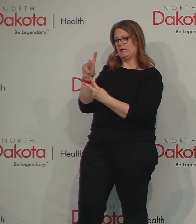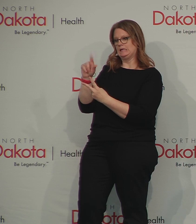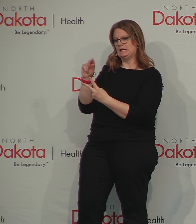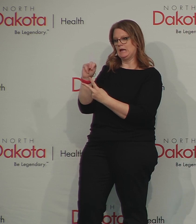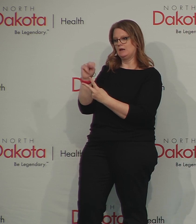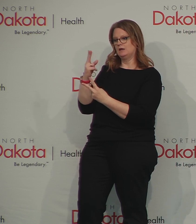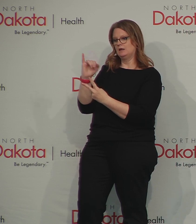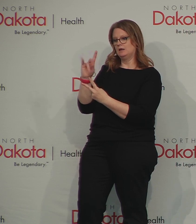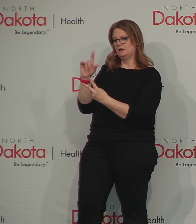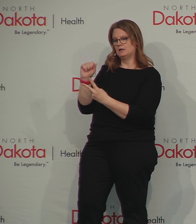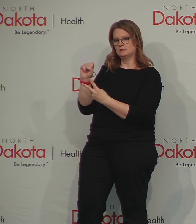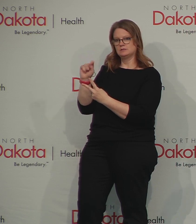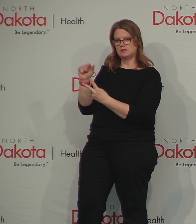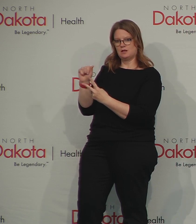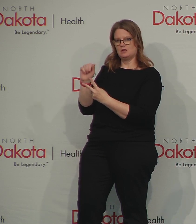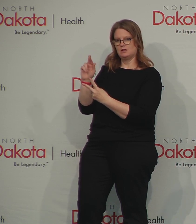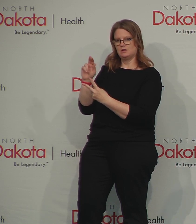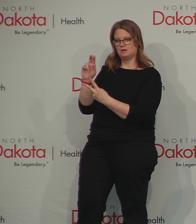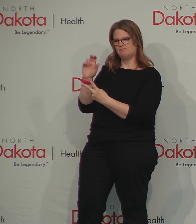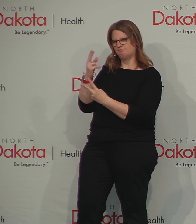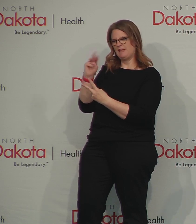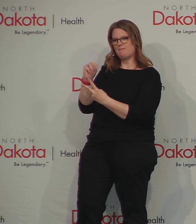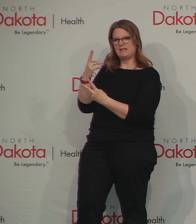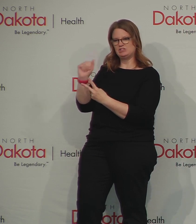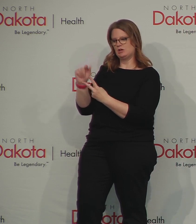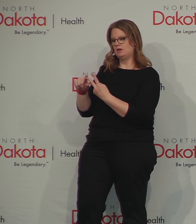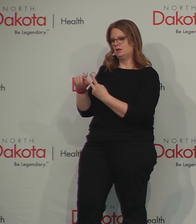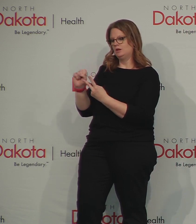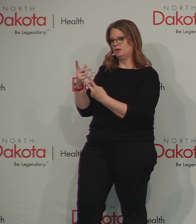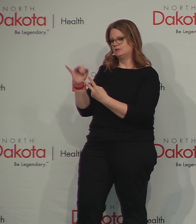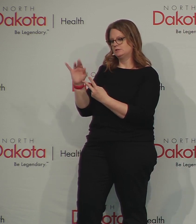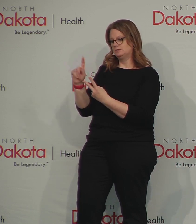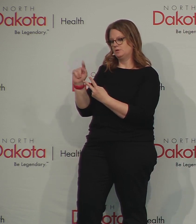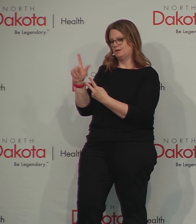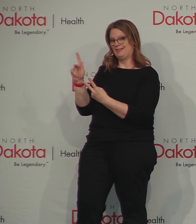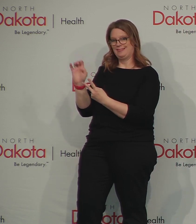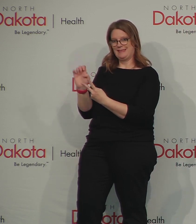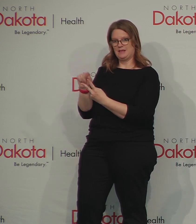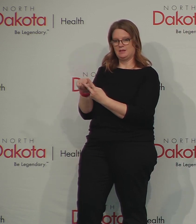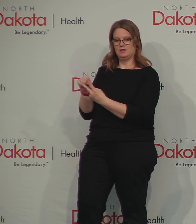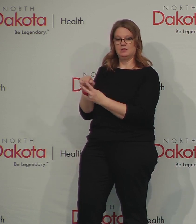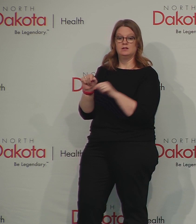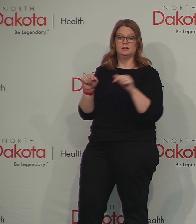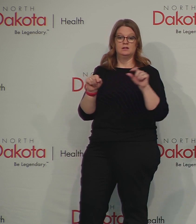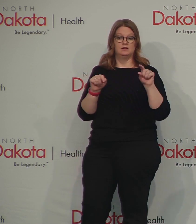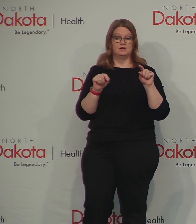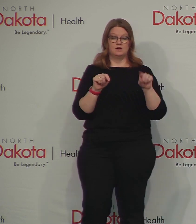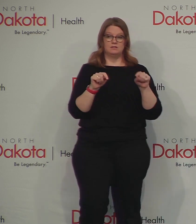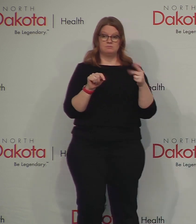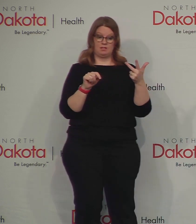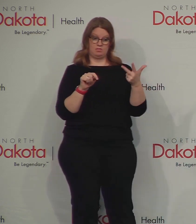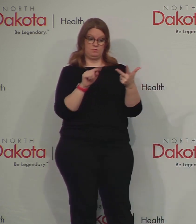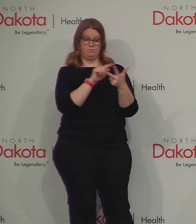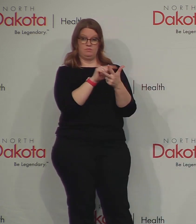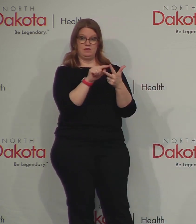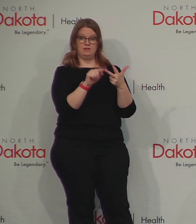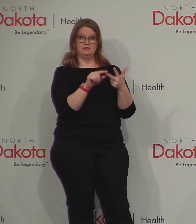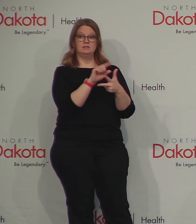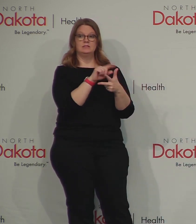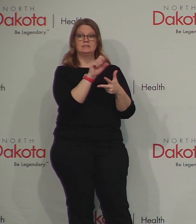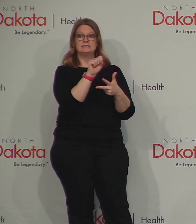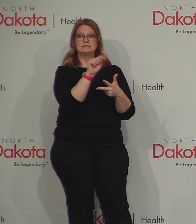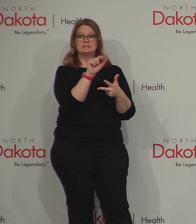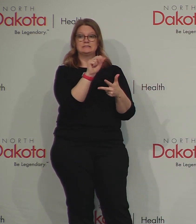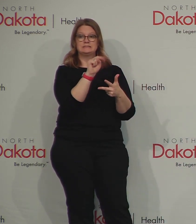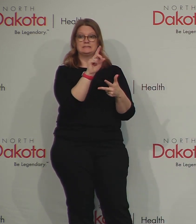Hidatsa, Rikar, MHA Nation, and Spirit Lake chose to work with North Dakota. Our other three with which we share borders, including